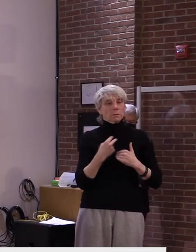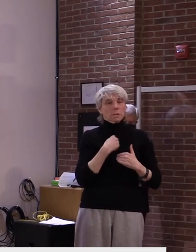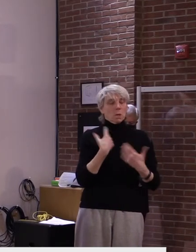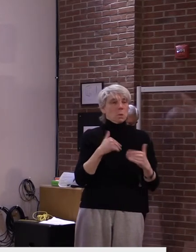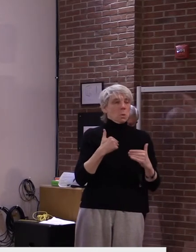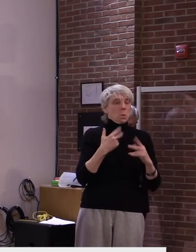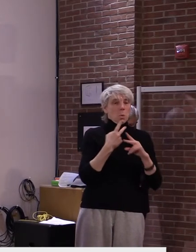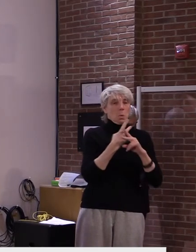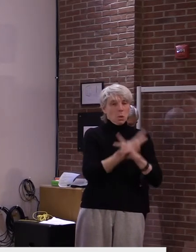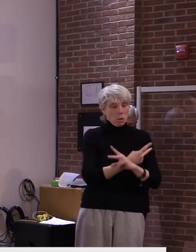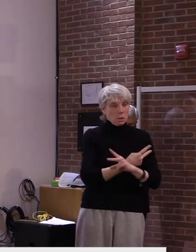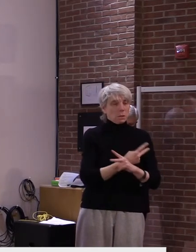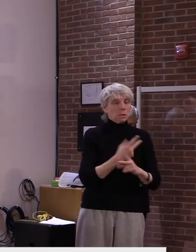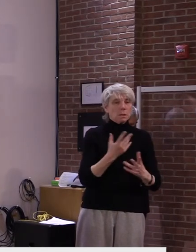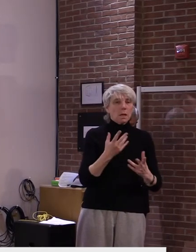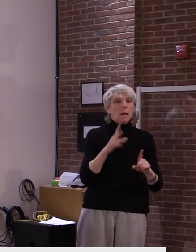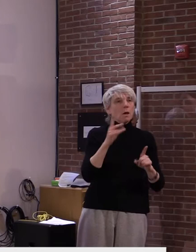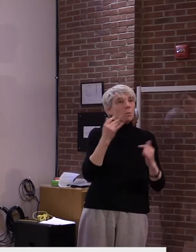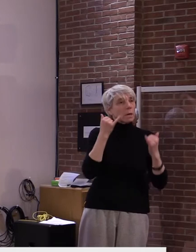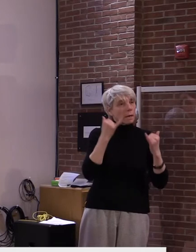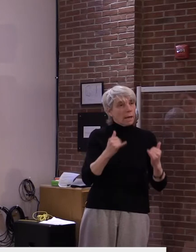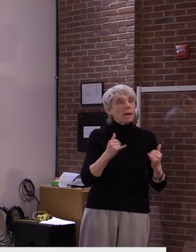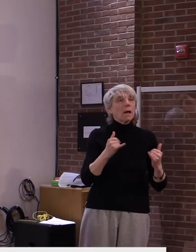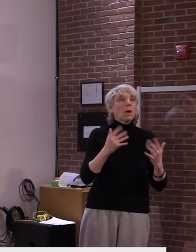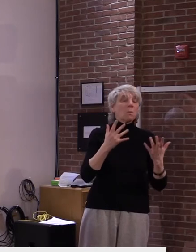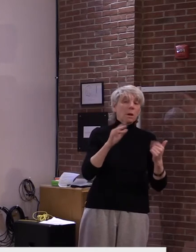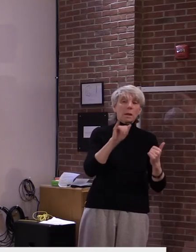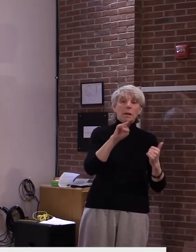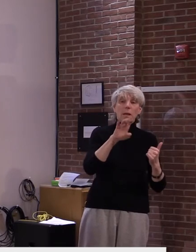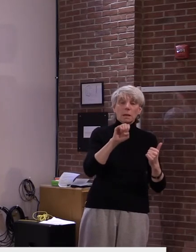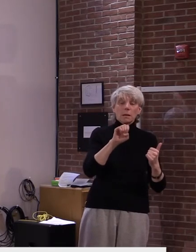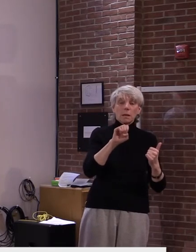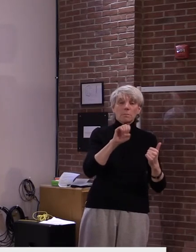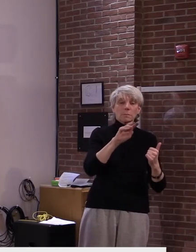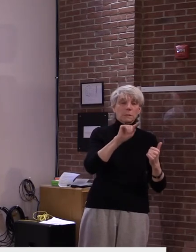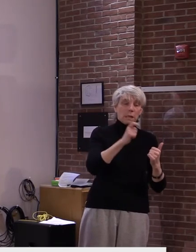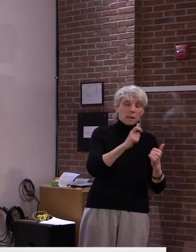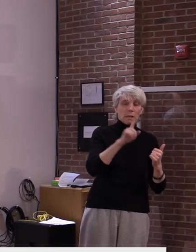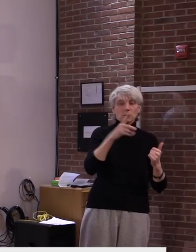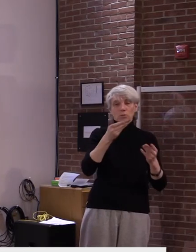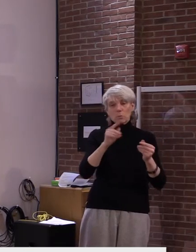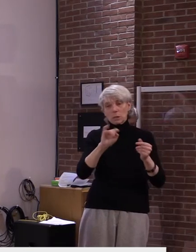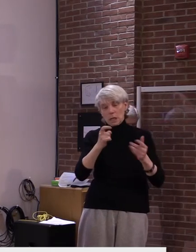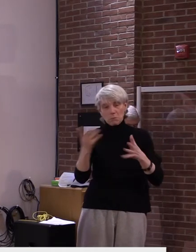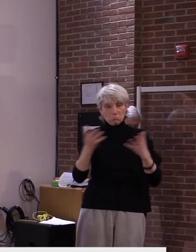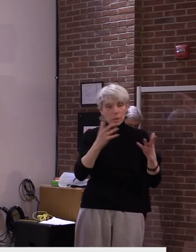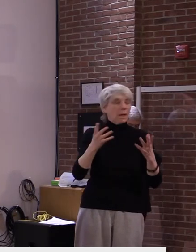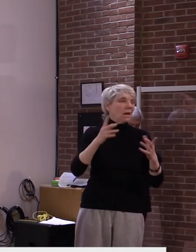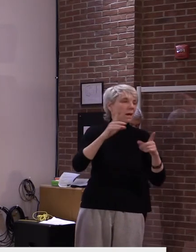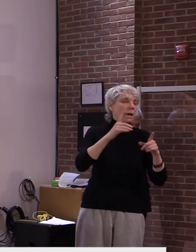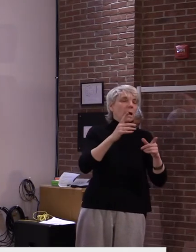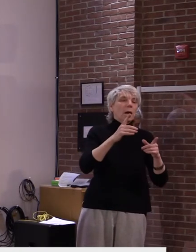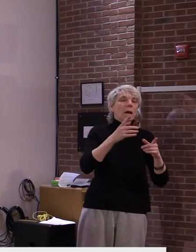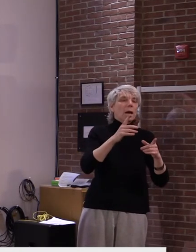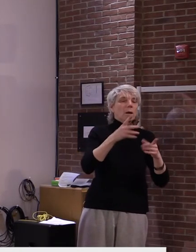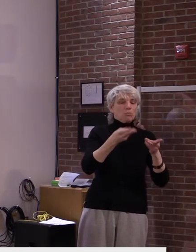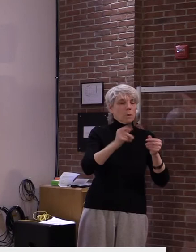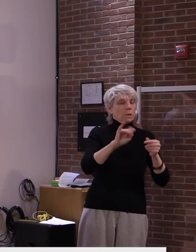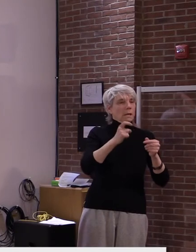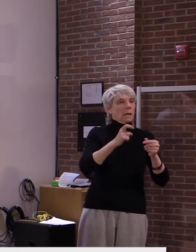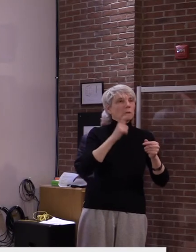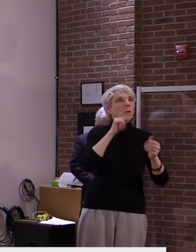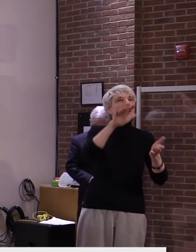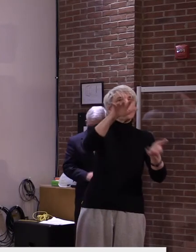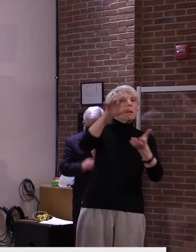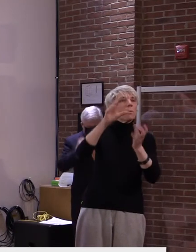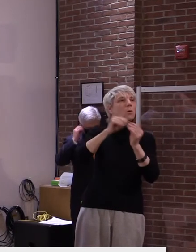population outside of our borders. So again, the details matter. We'll hopefully have the conversation. But from